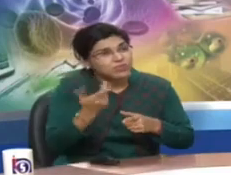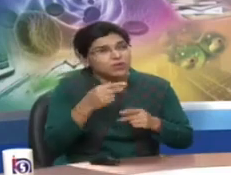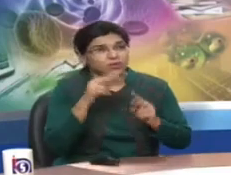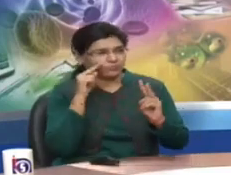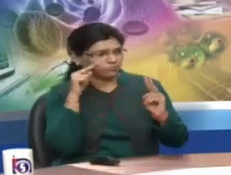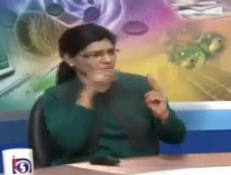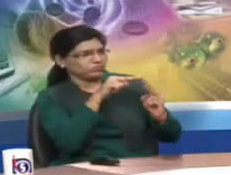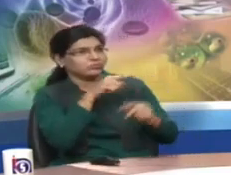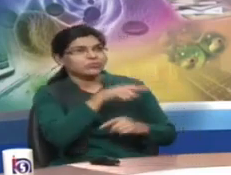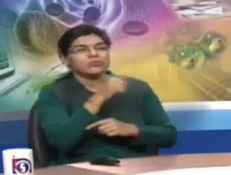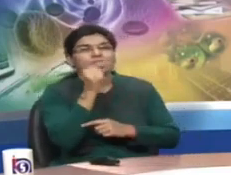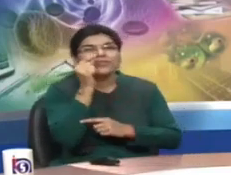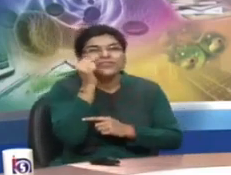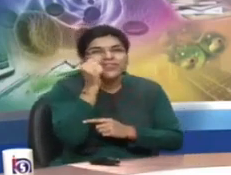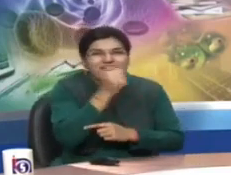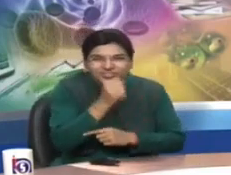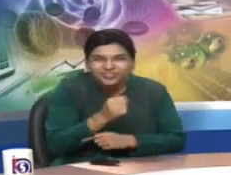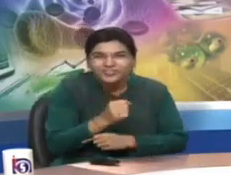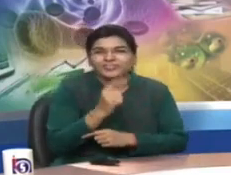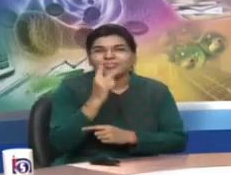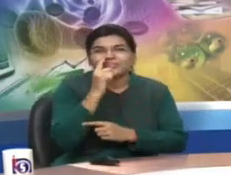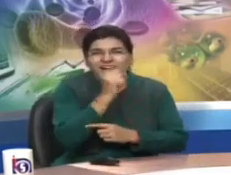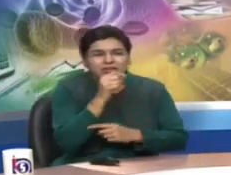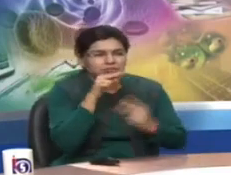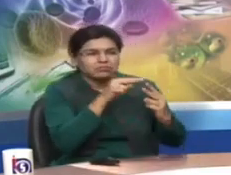going to happen her whole life?